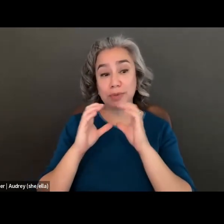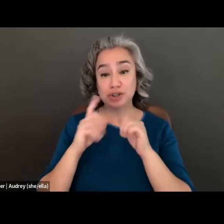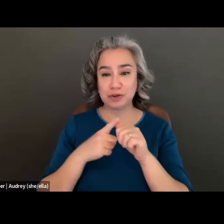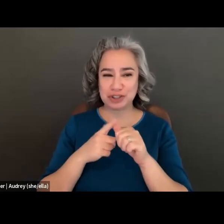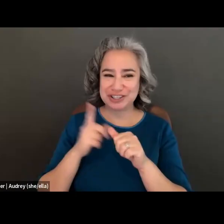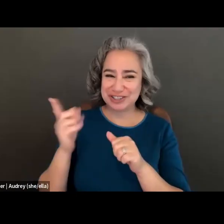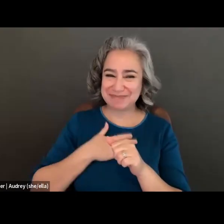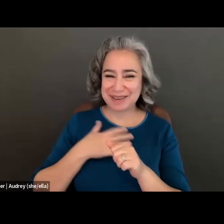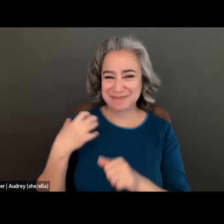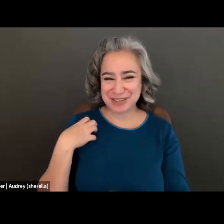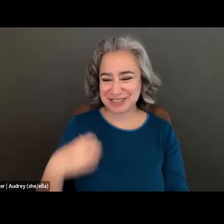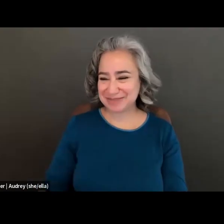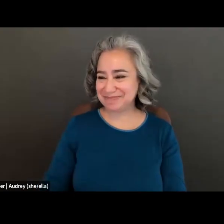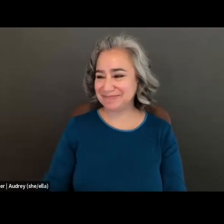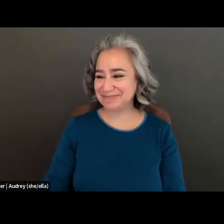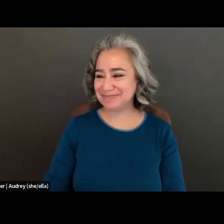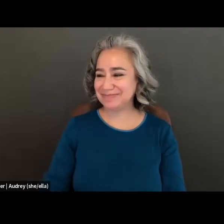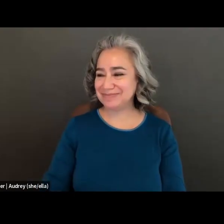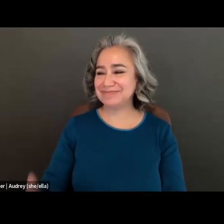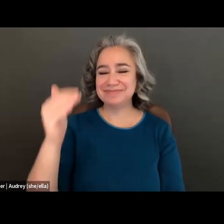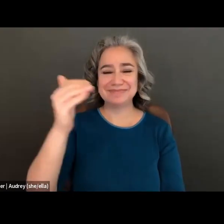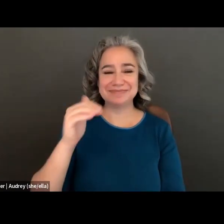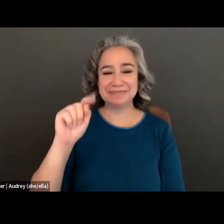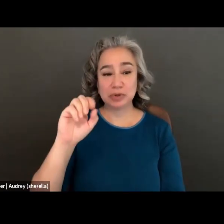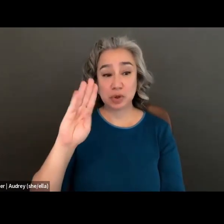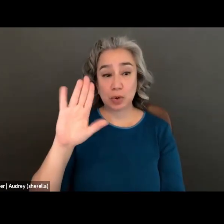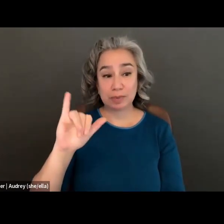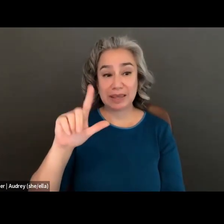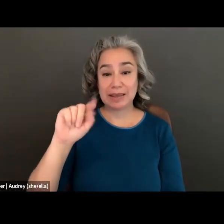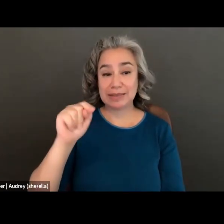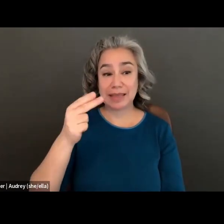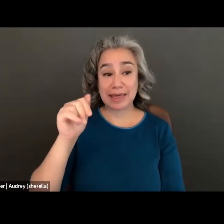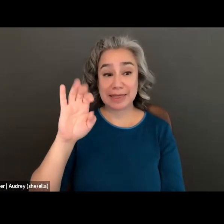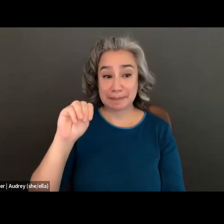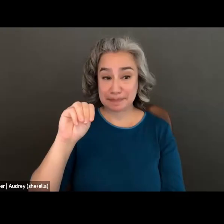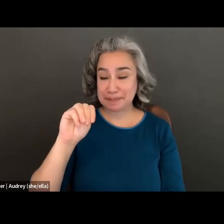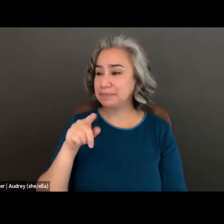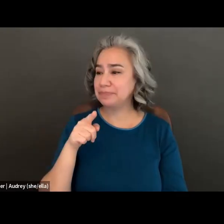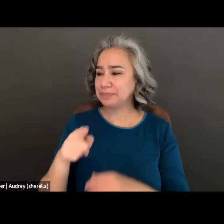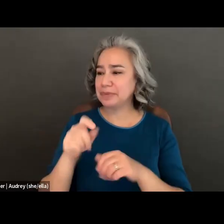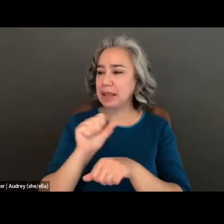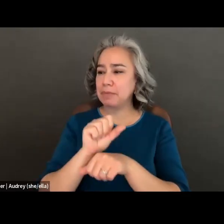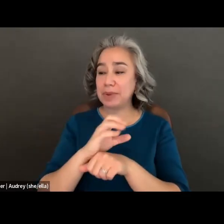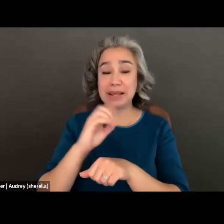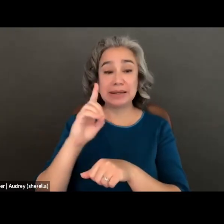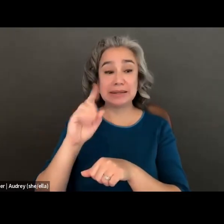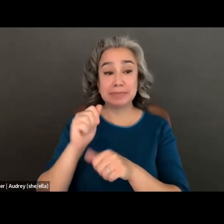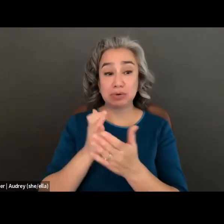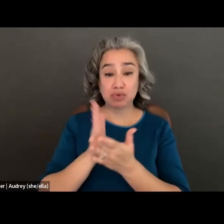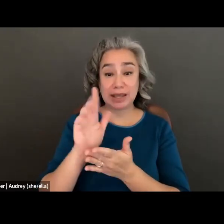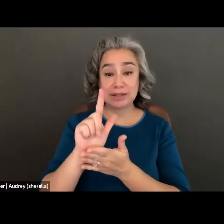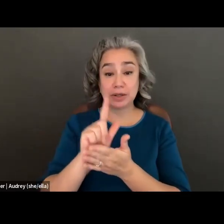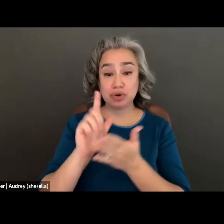is my boss. Next, we have Toby Latham, who is an employment and disability rights attorney and a